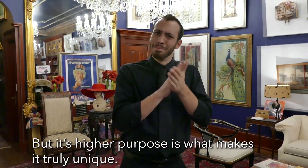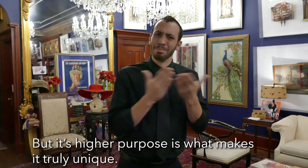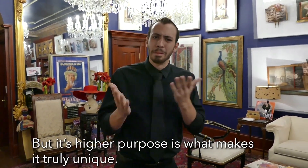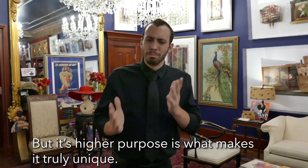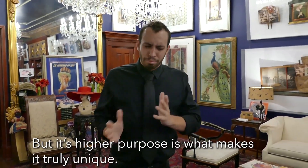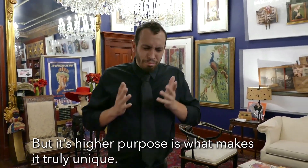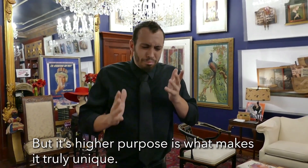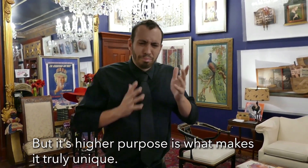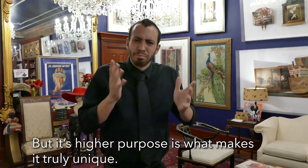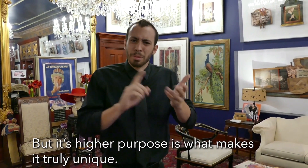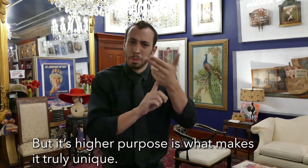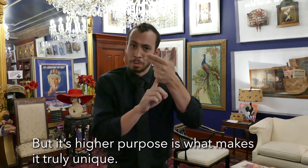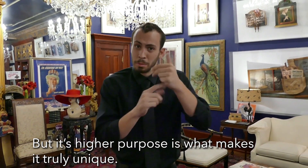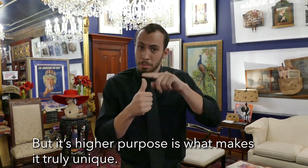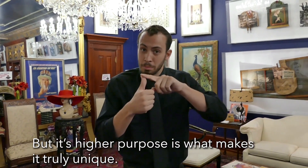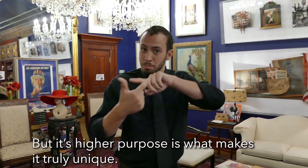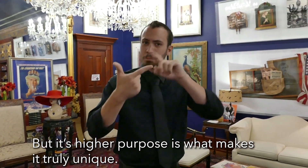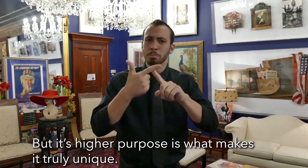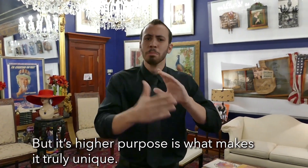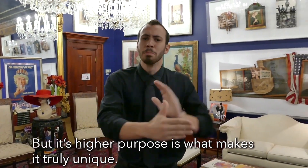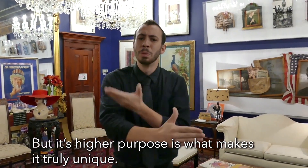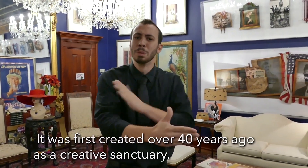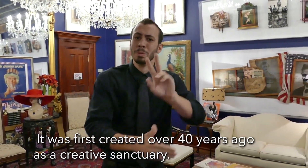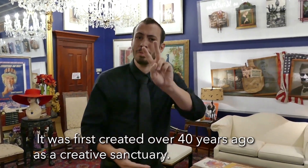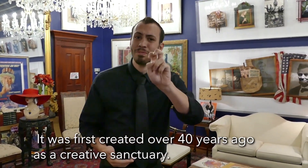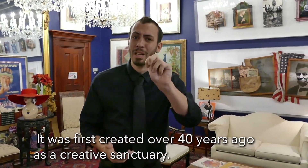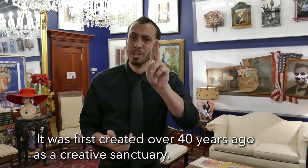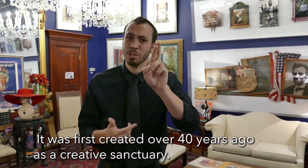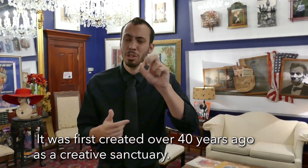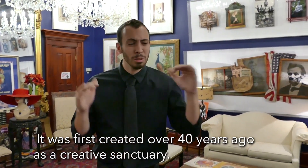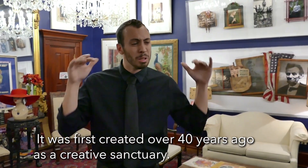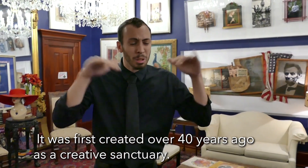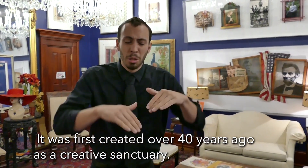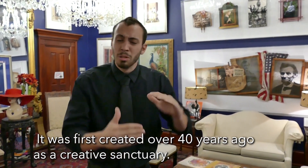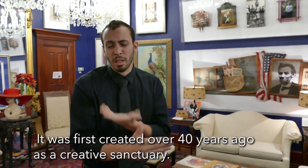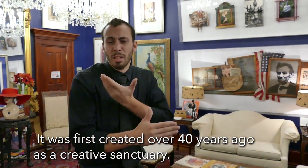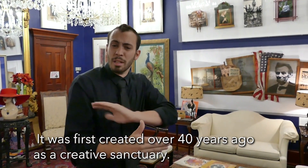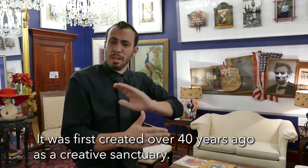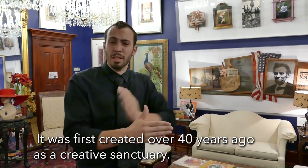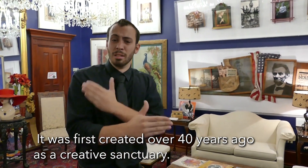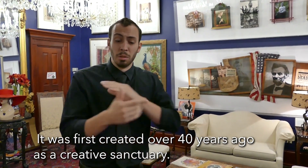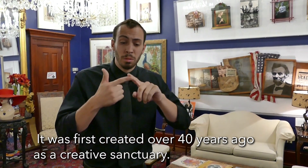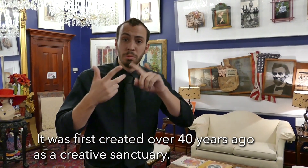its higher purpose is what makes it truly unique. It was first created over 40 years ago as a creative